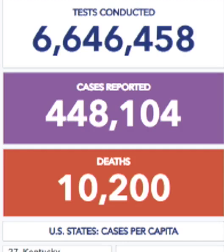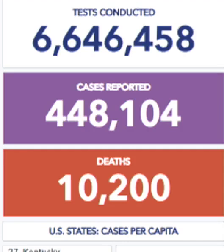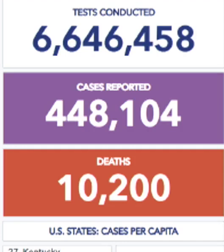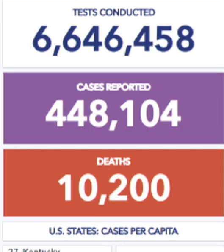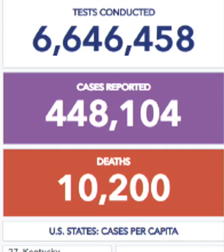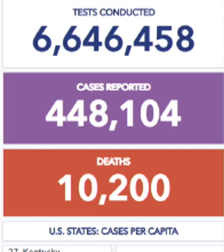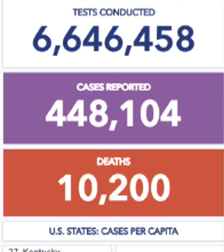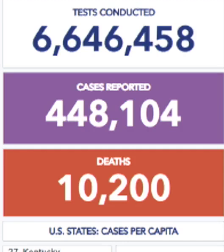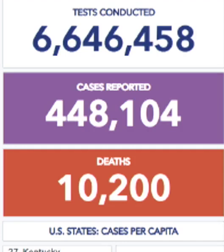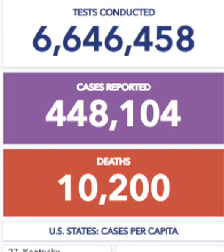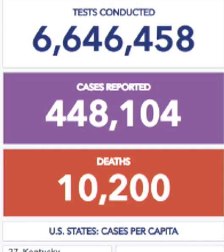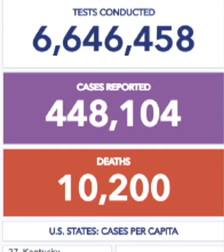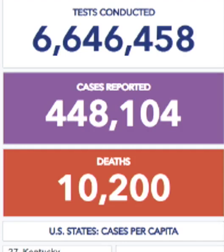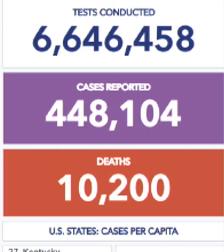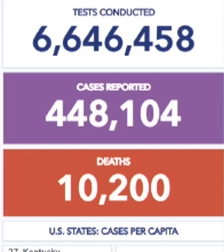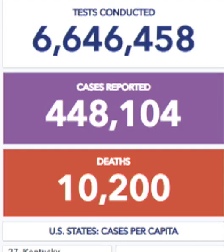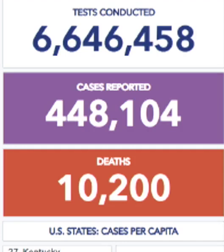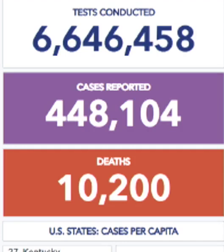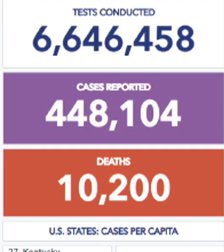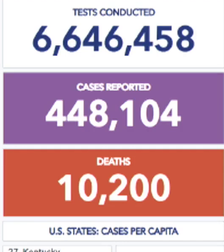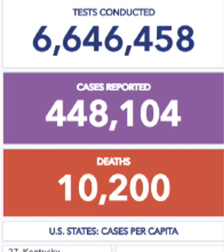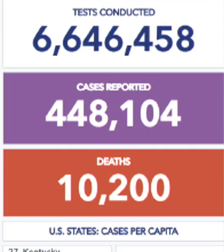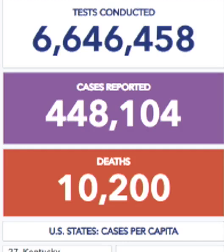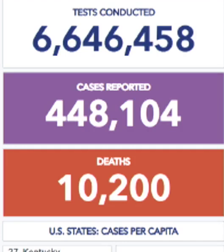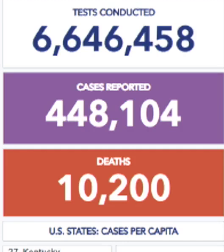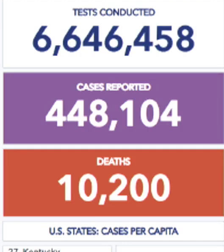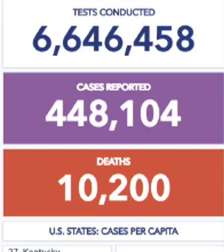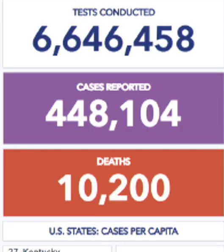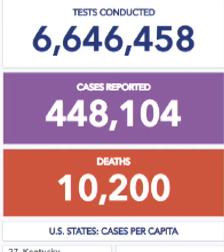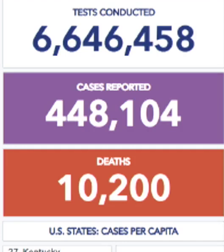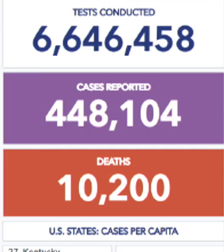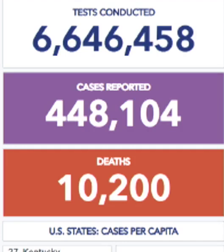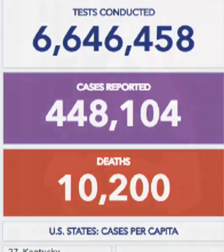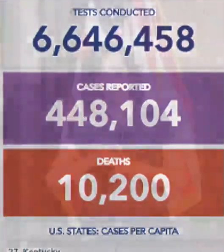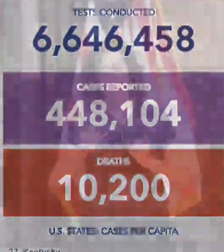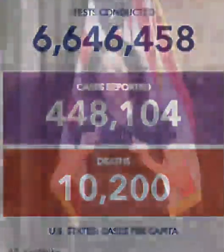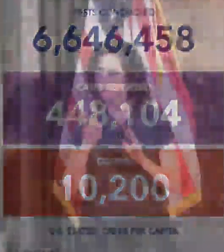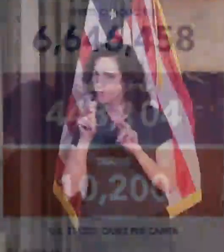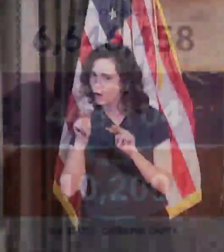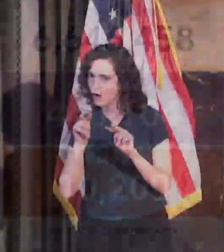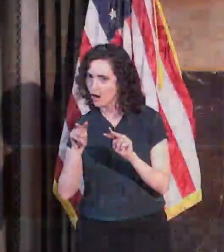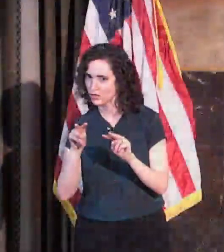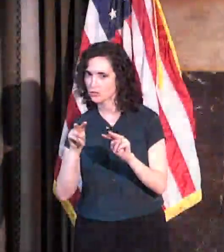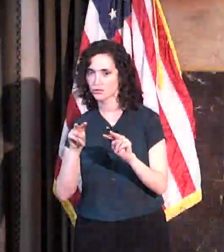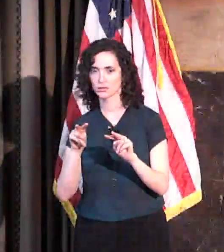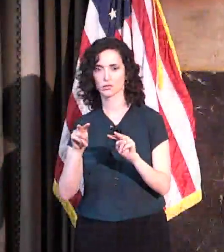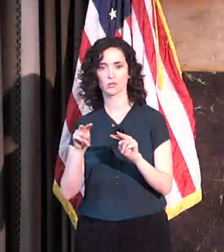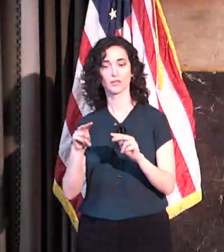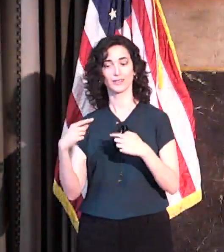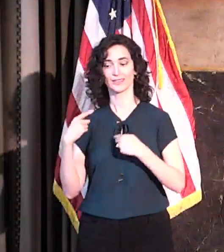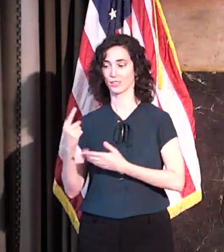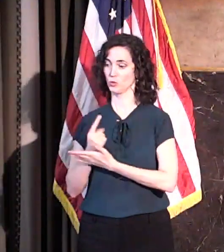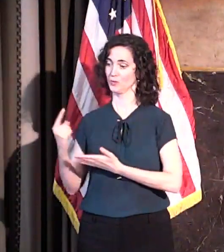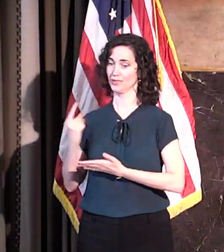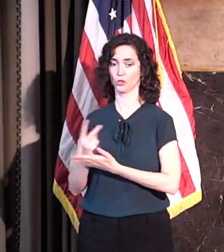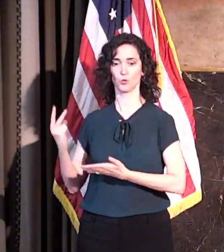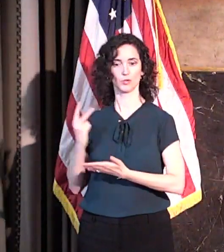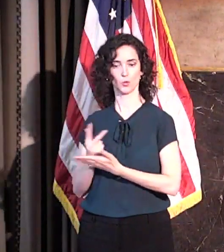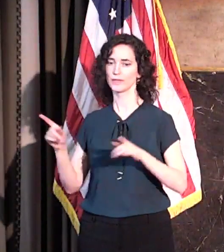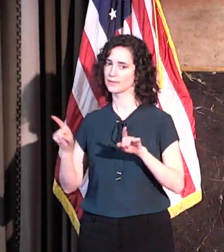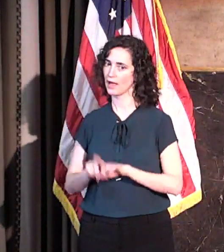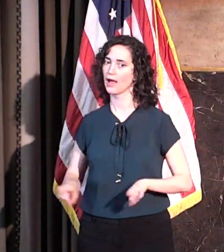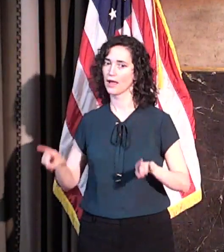remain cautious and concerned, and they really haven't changed over the last several weeks. You know, while the state as a